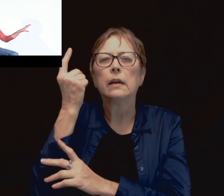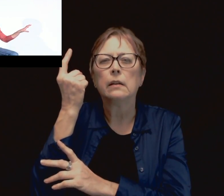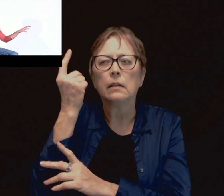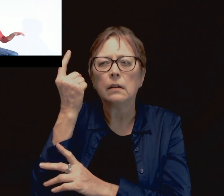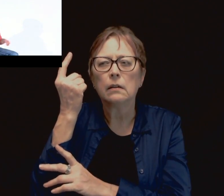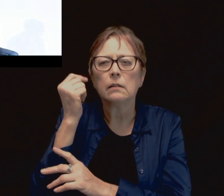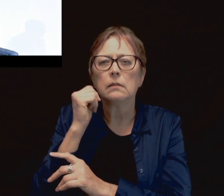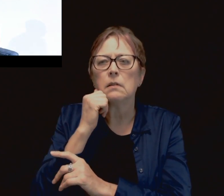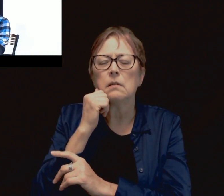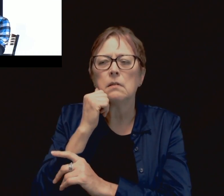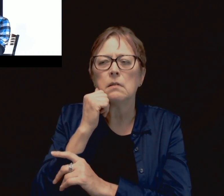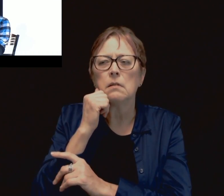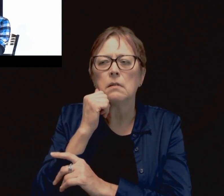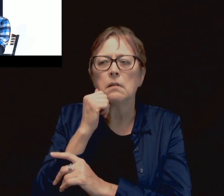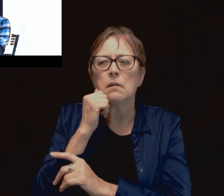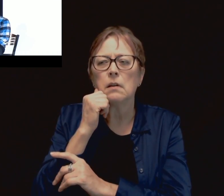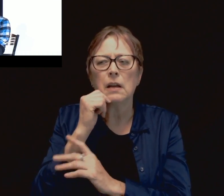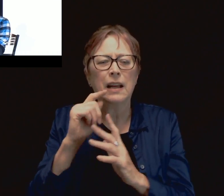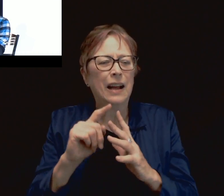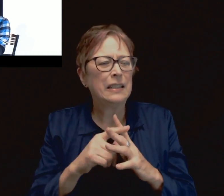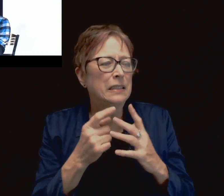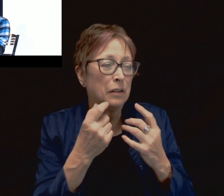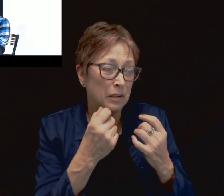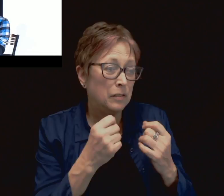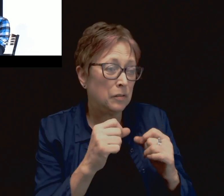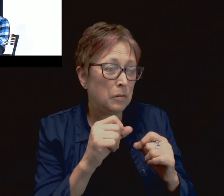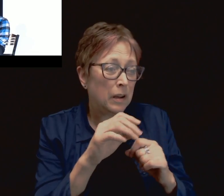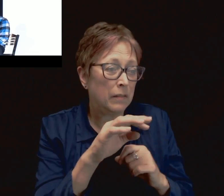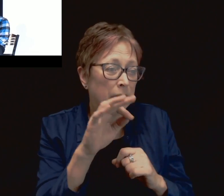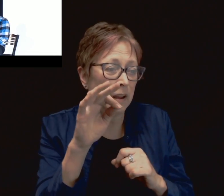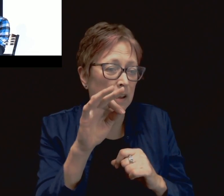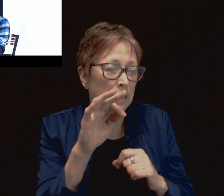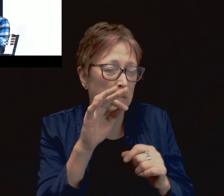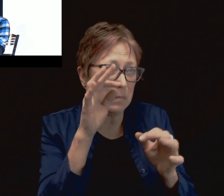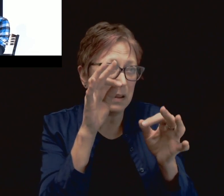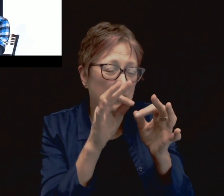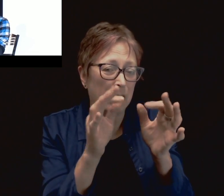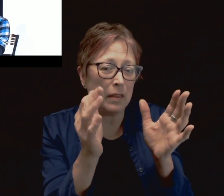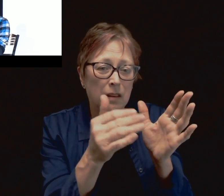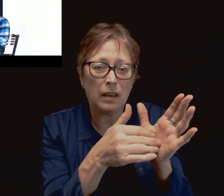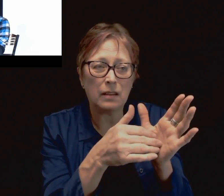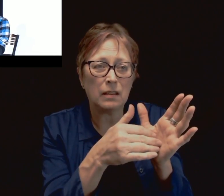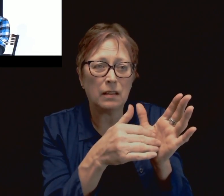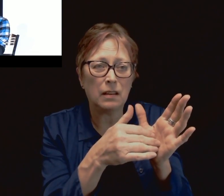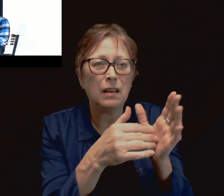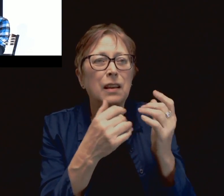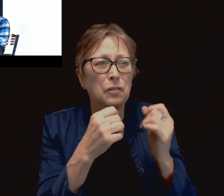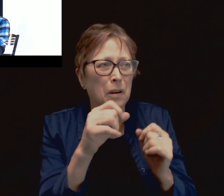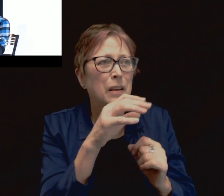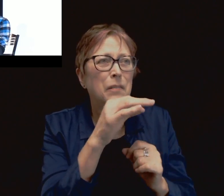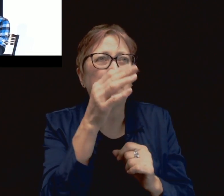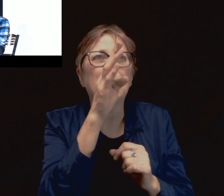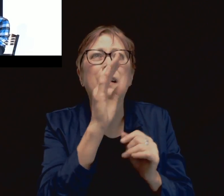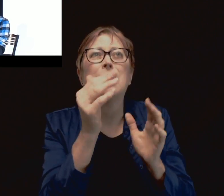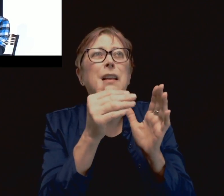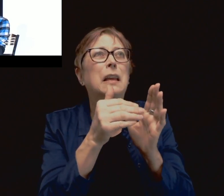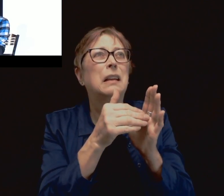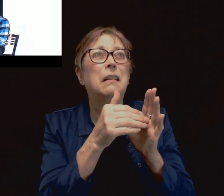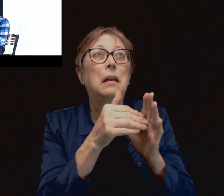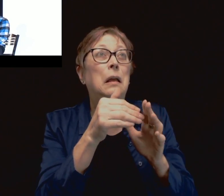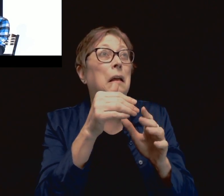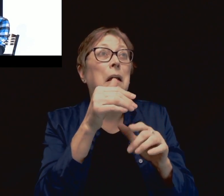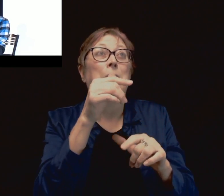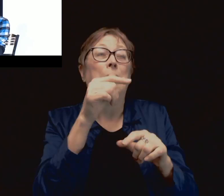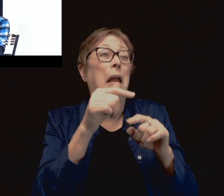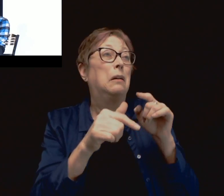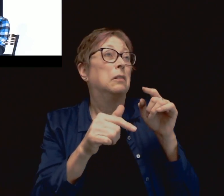vivid pictures. So I started to try and find my faith again. I started trying to find God again, because I knew I couldn't do anything